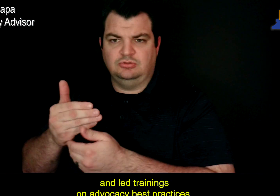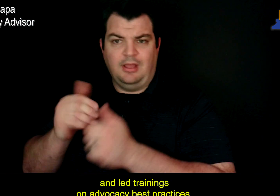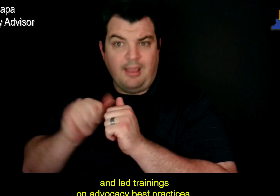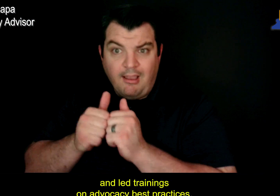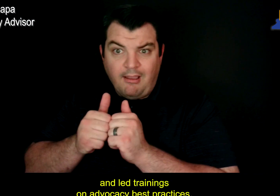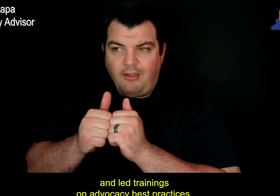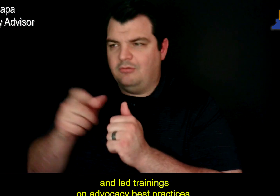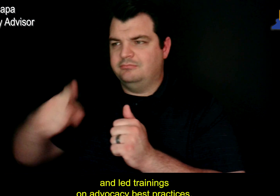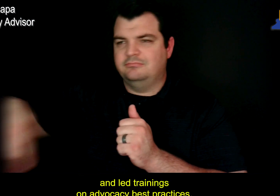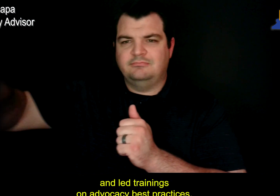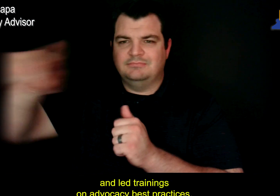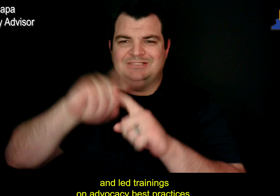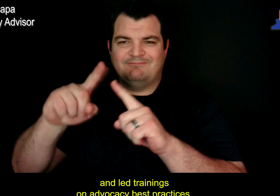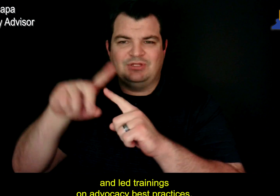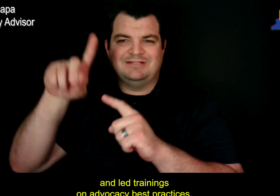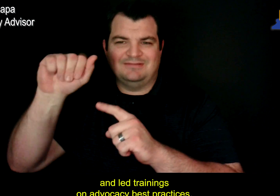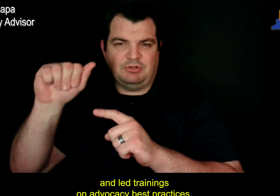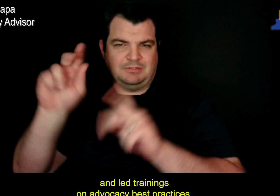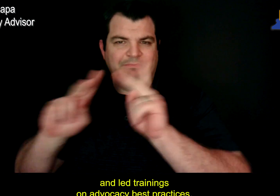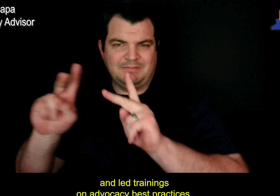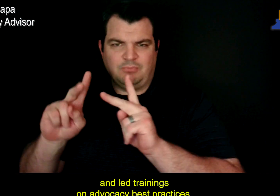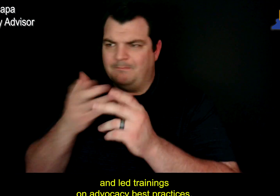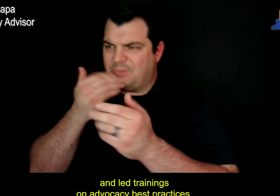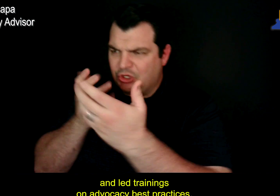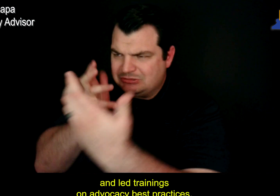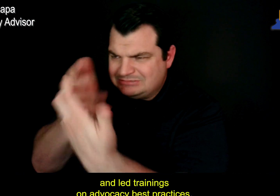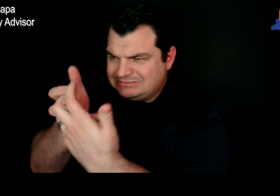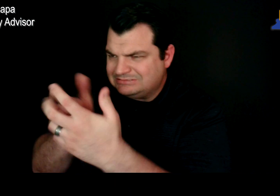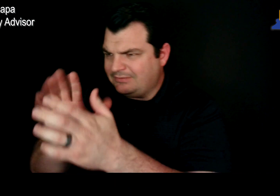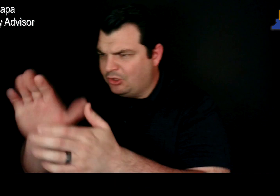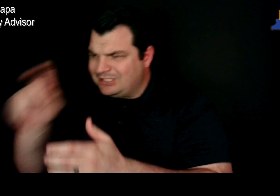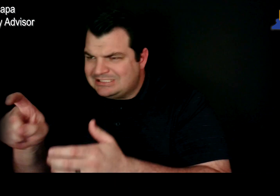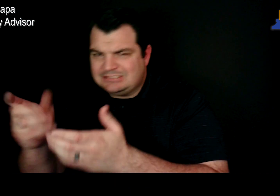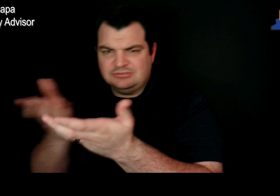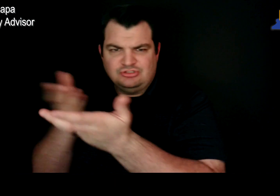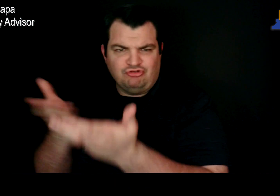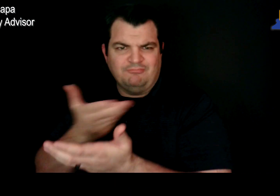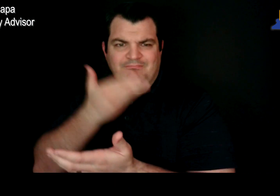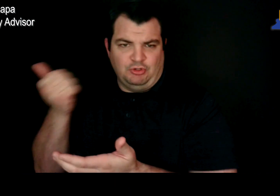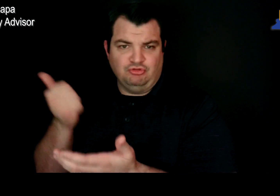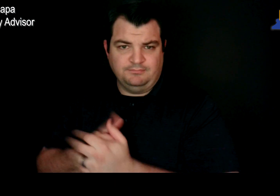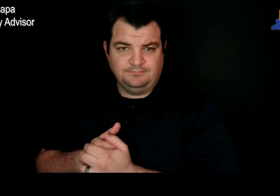and led trainings on advocacy best practices.